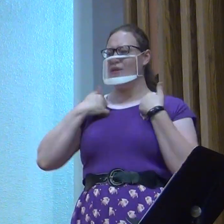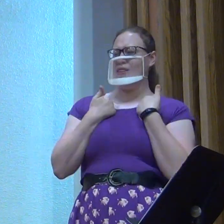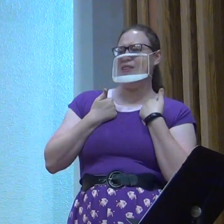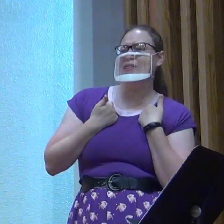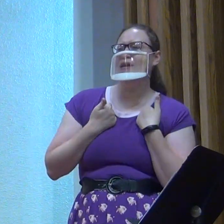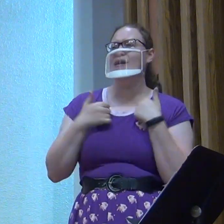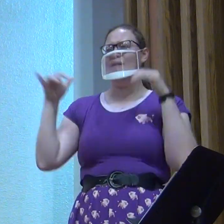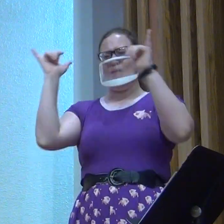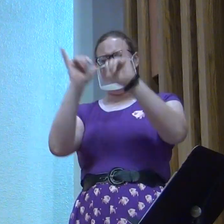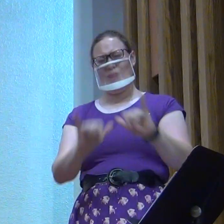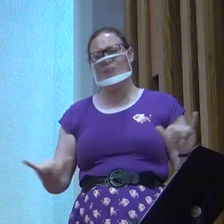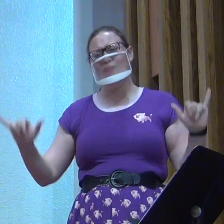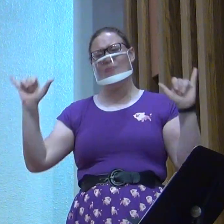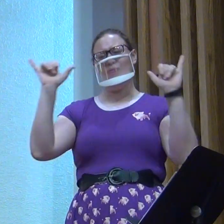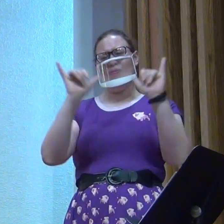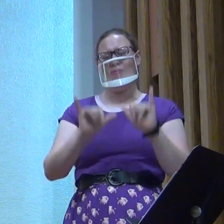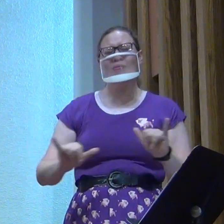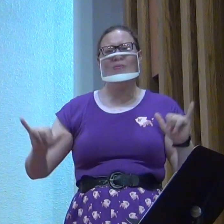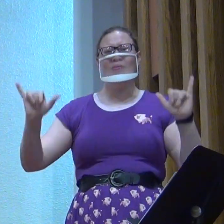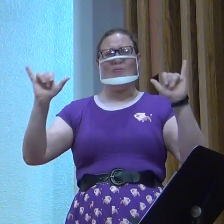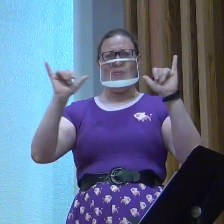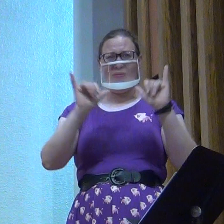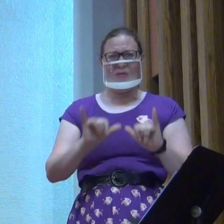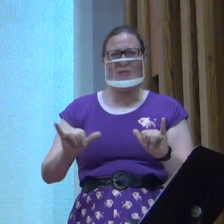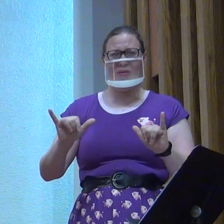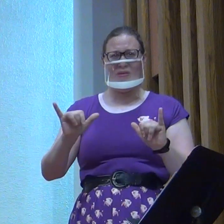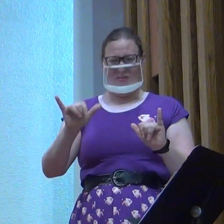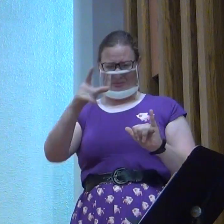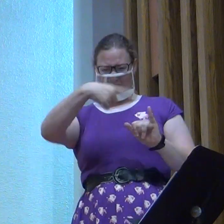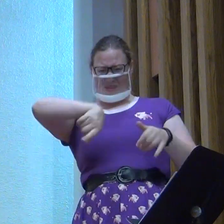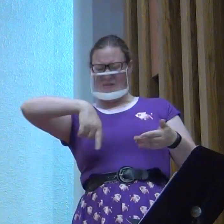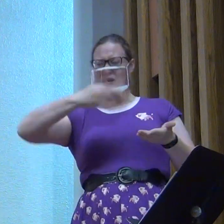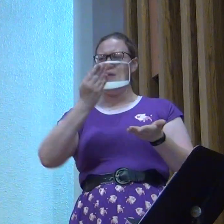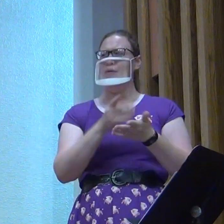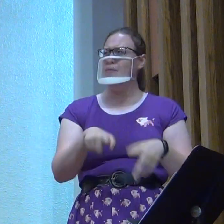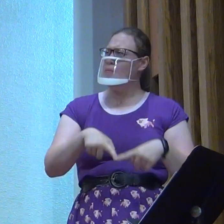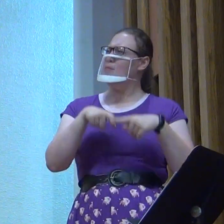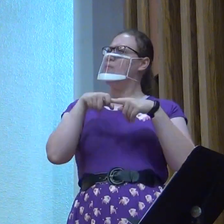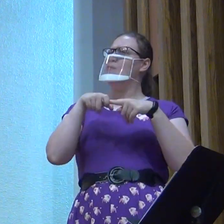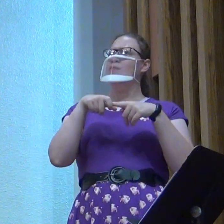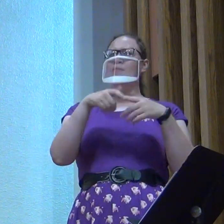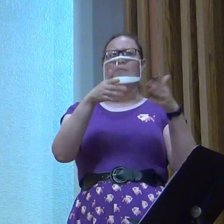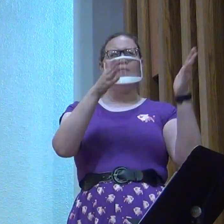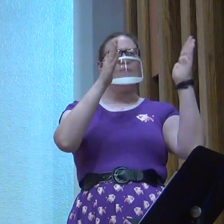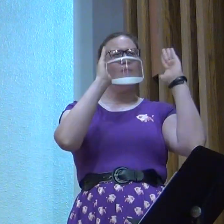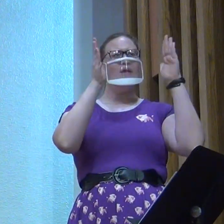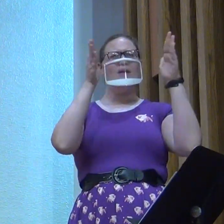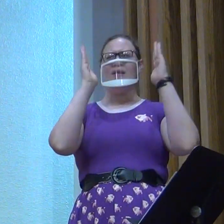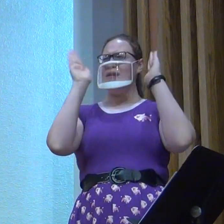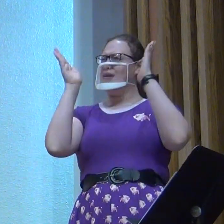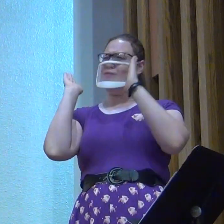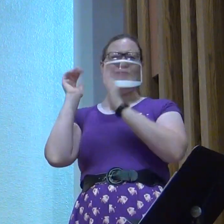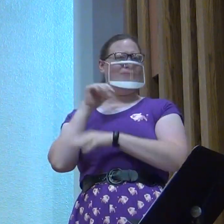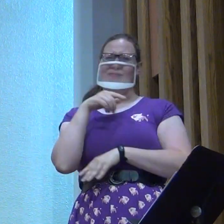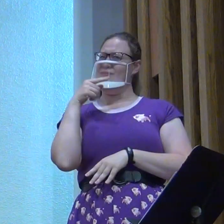hamster wheel, and not really stopping to pay attention. I thought,